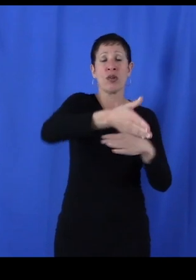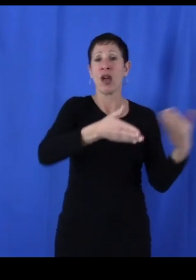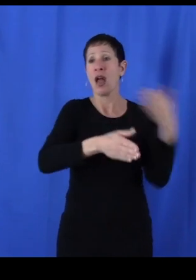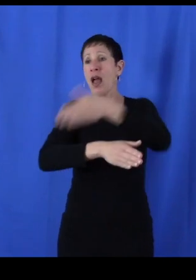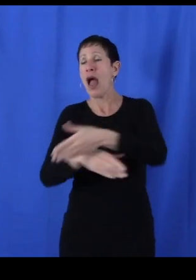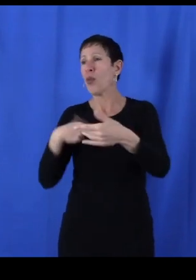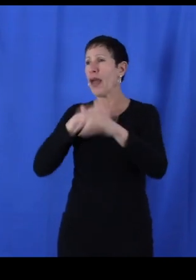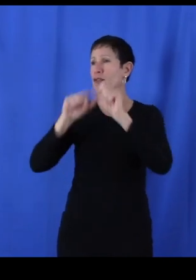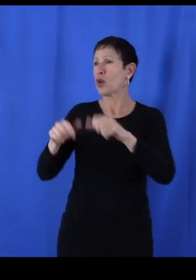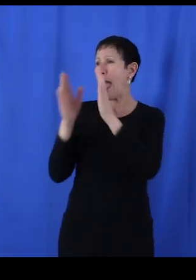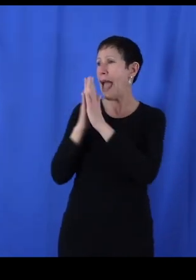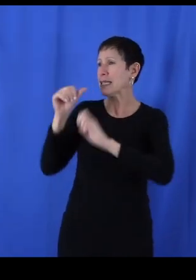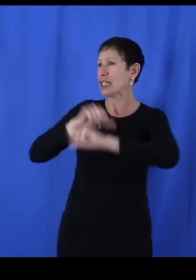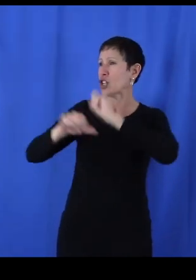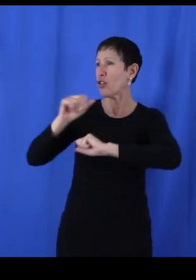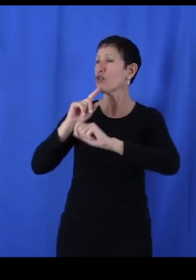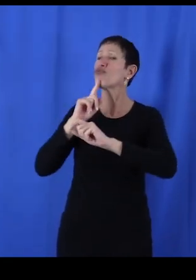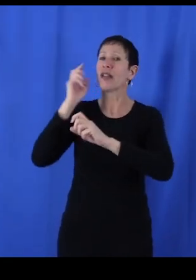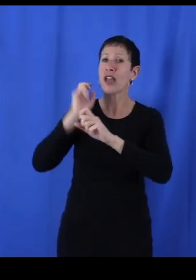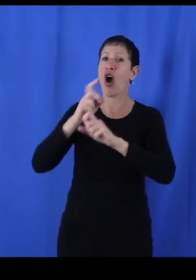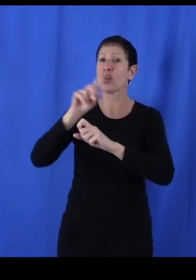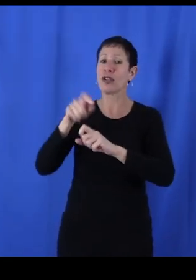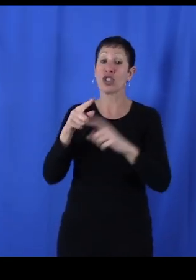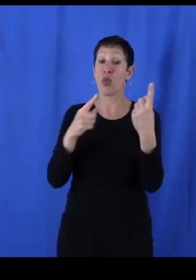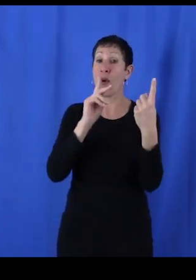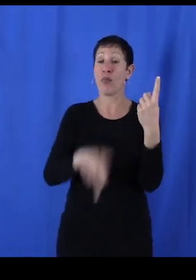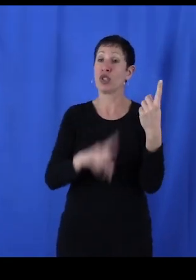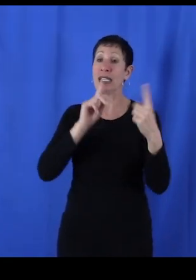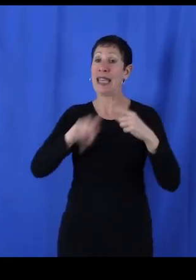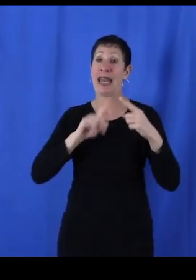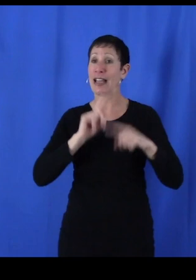really hard questions that that one person can't answer.